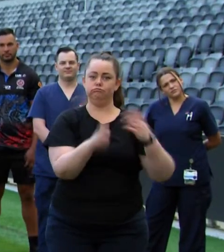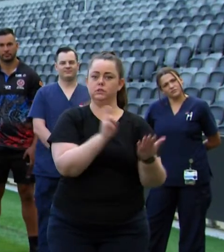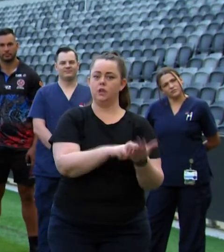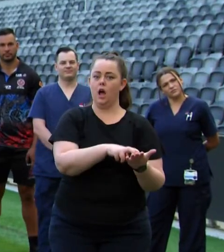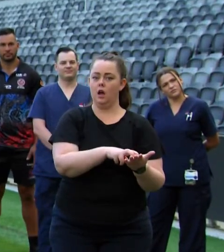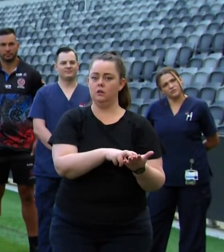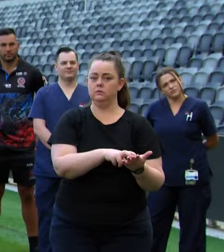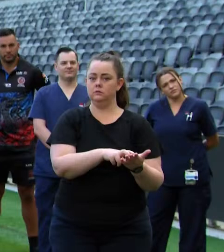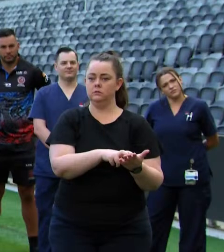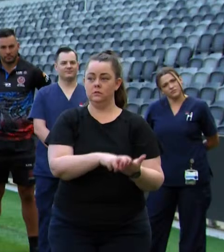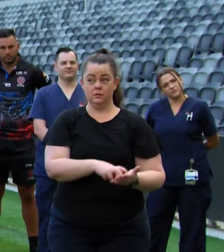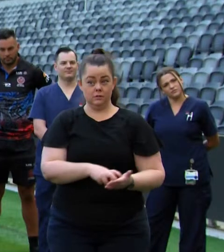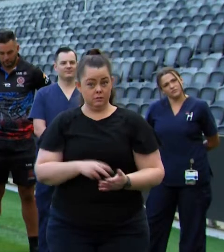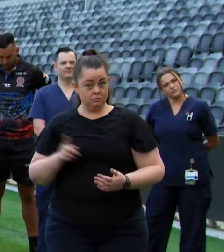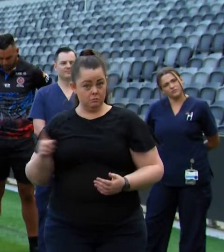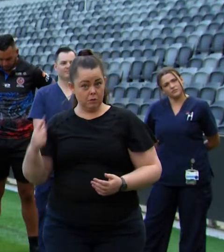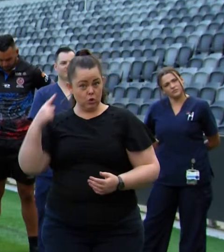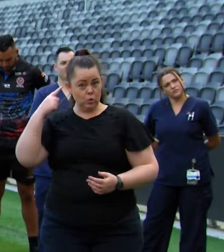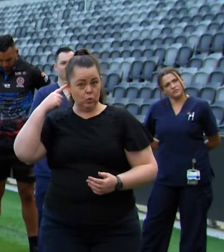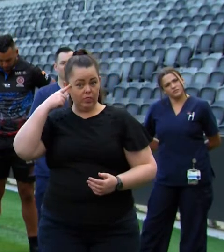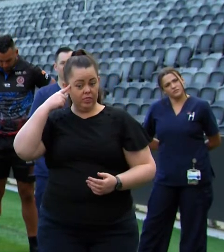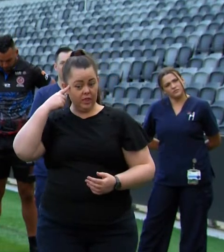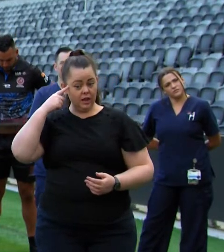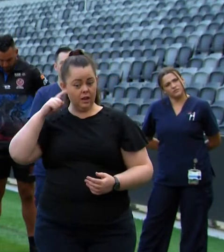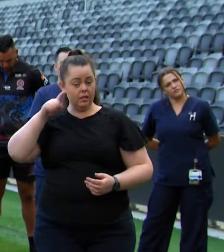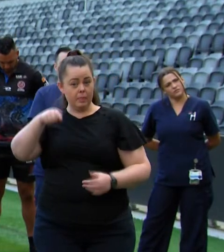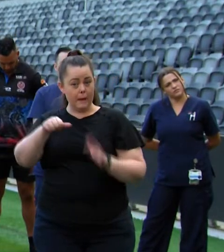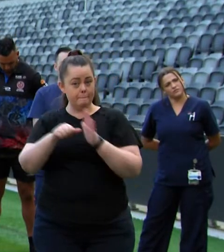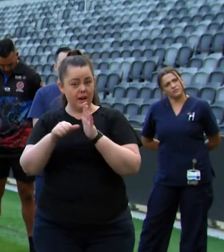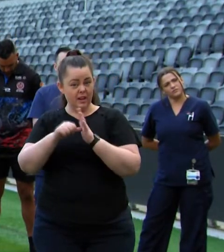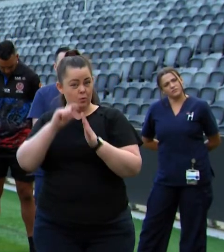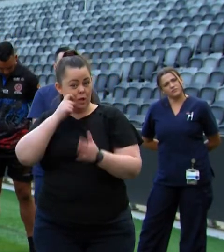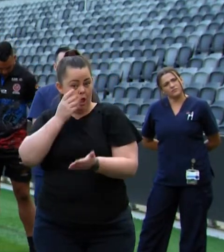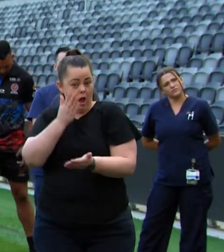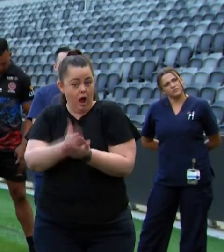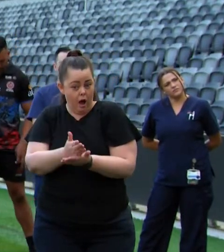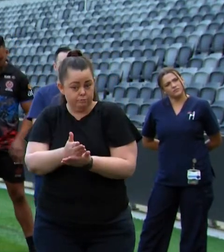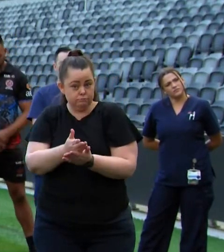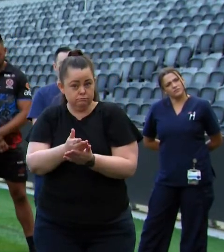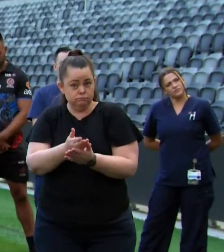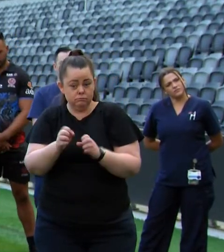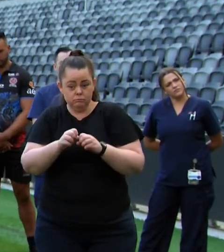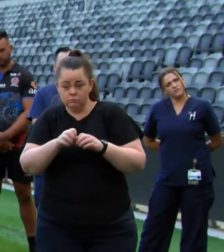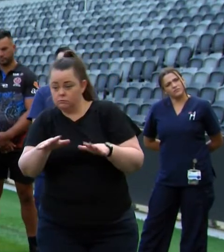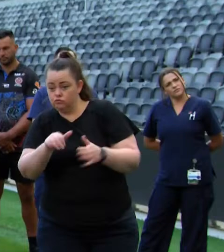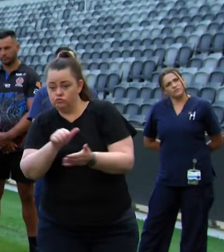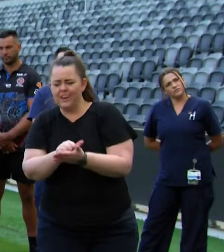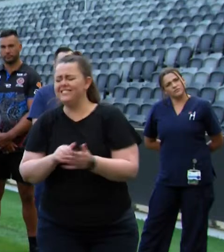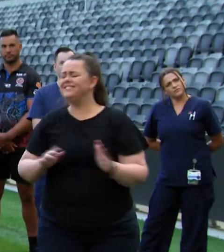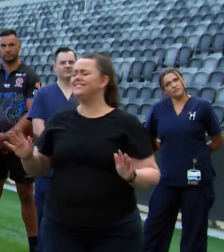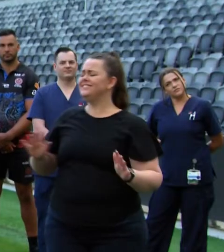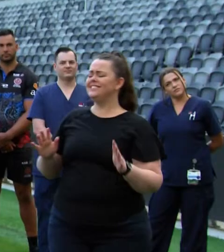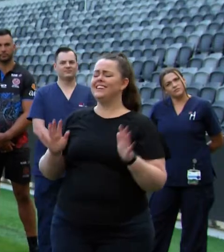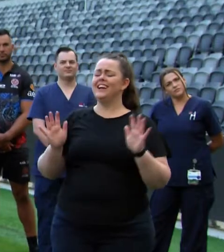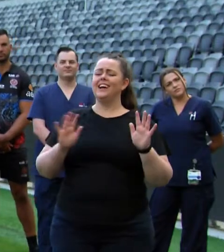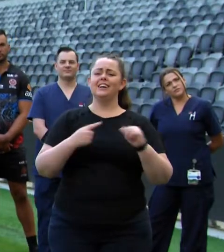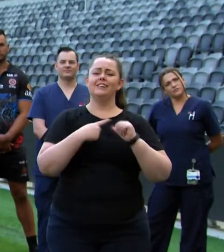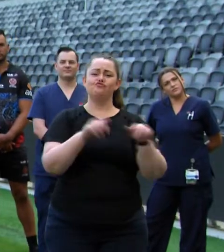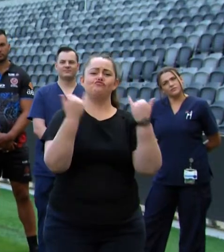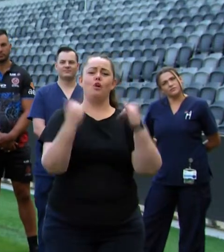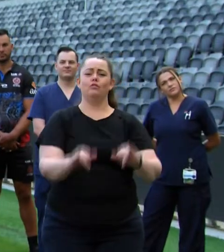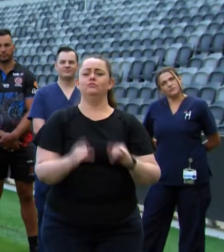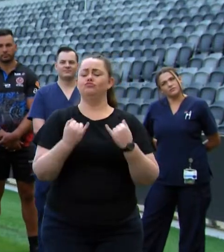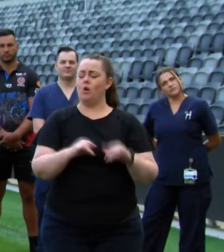that money's not going to flow down? Oh, well, it won't. It won't. That's just another scare campaign from the Labor Party. Let's take this back a